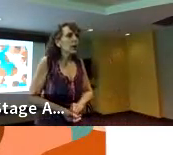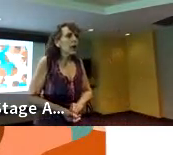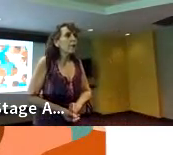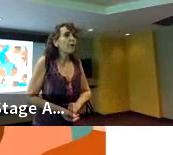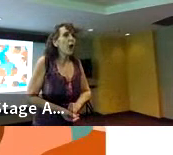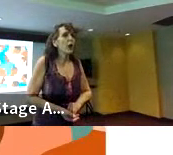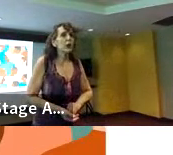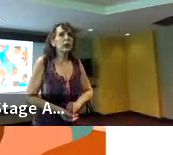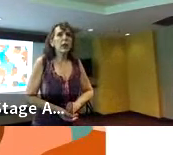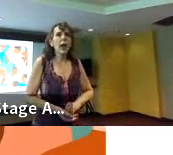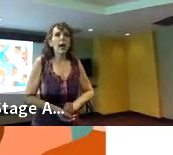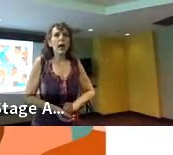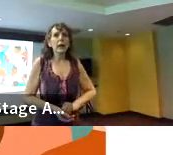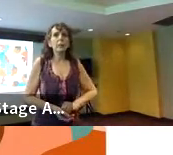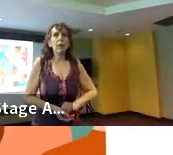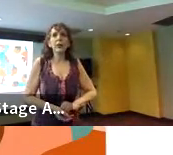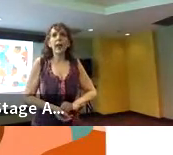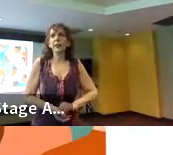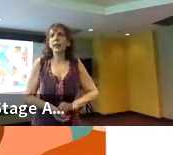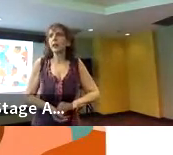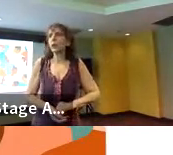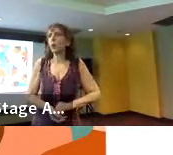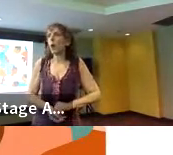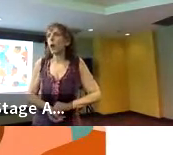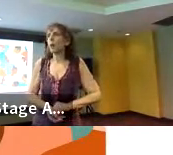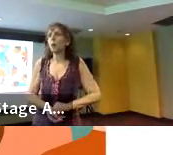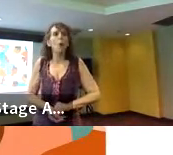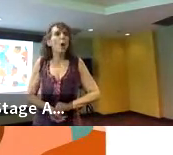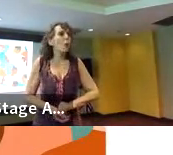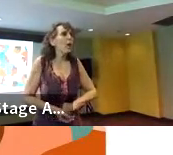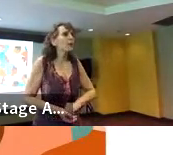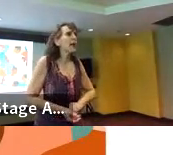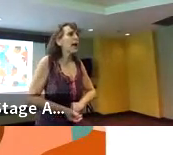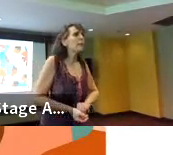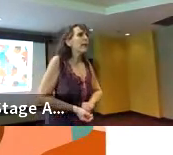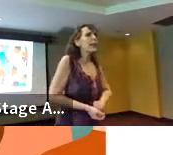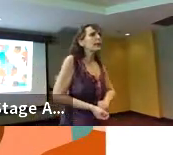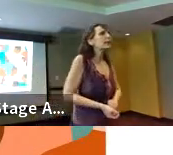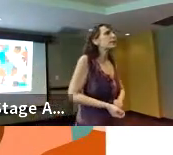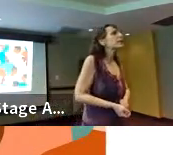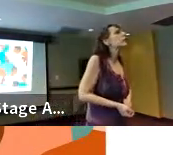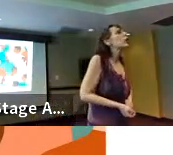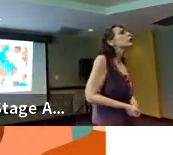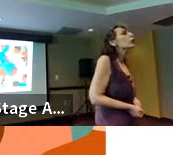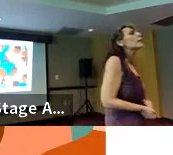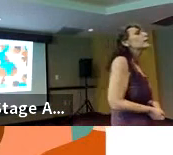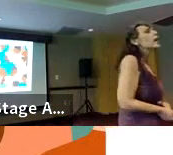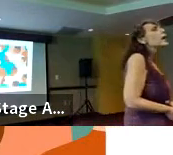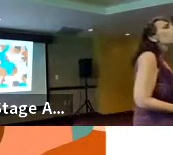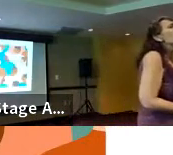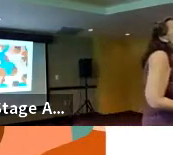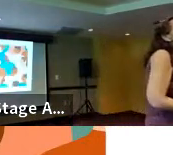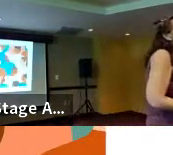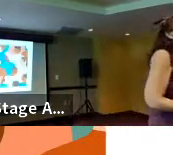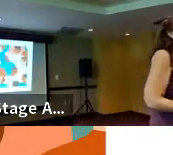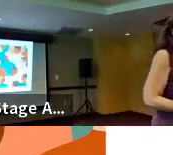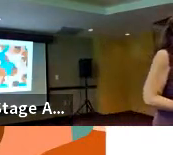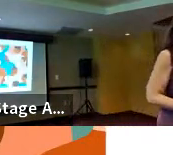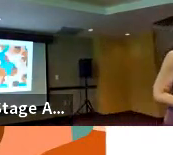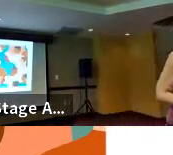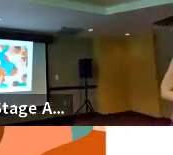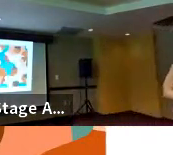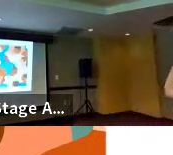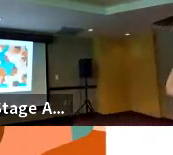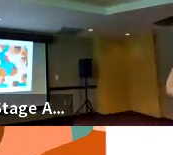construct first, as much as a technical one. What does that mean? It doesn't mean social media. It doesn't